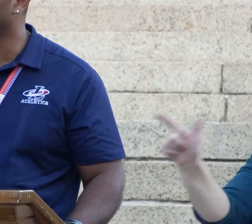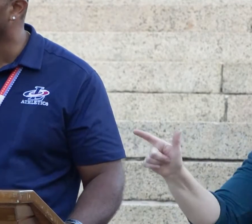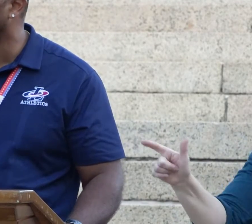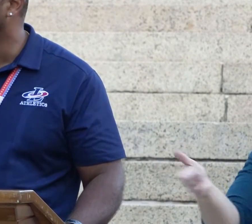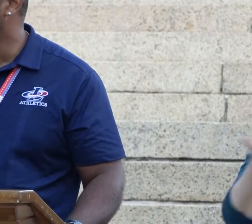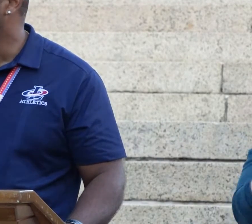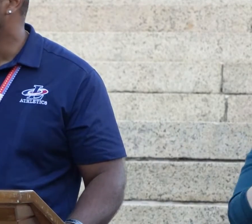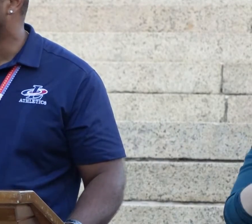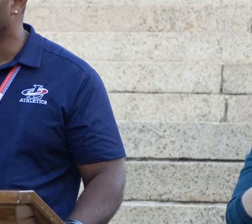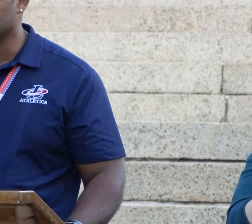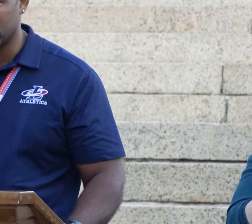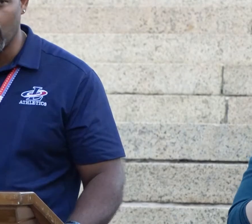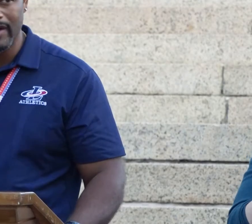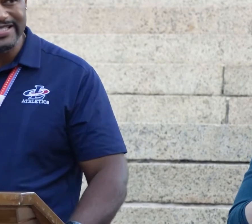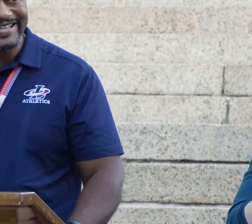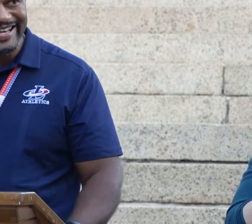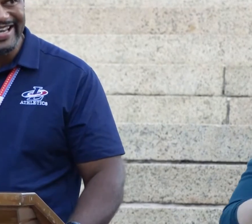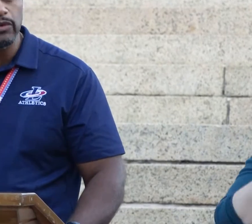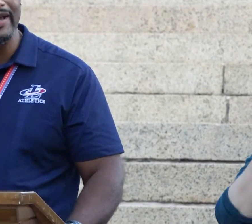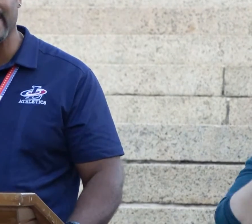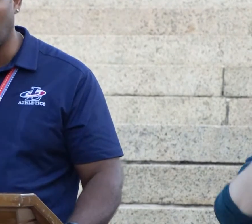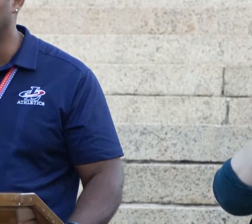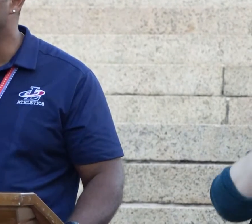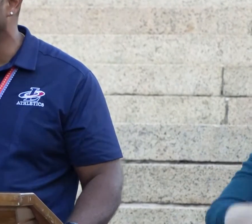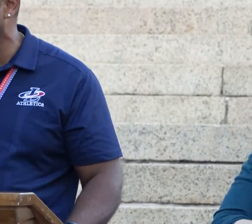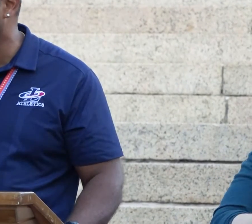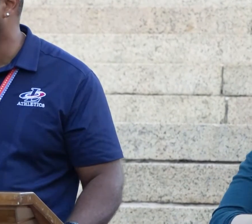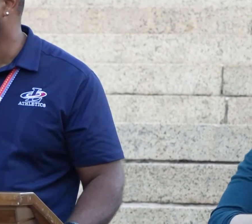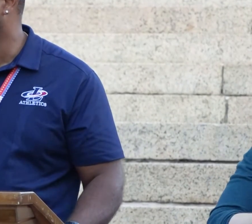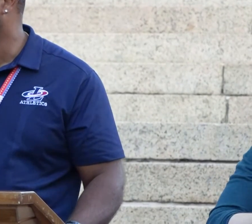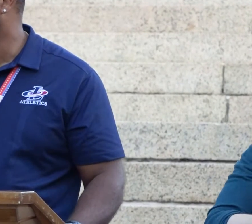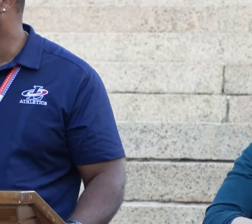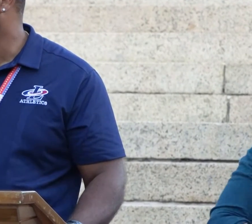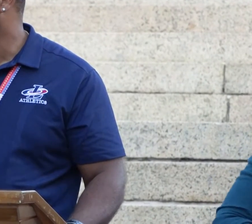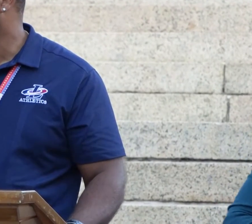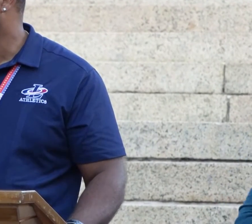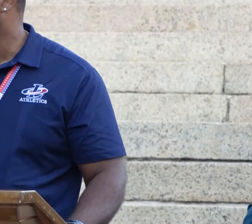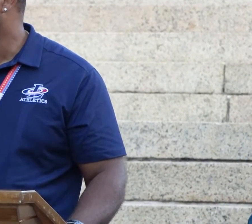a school that when someone is in need, we come together.